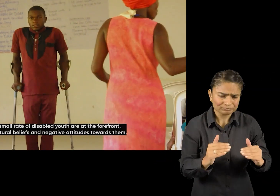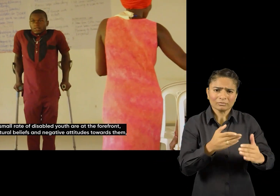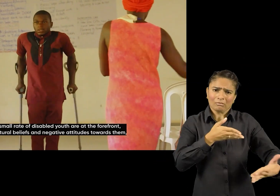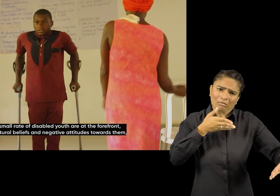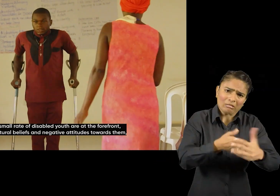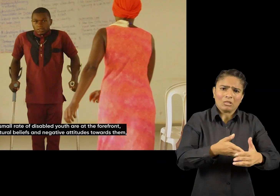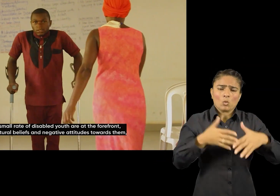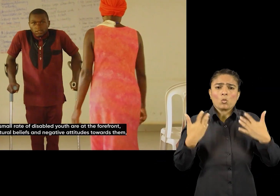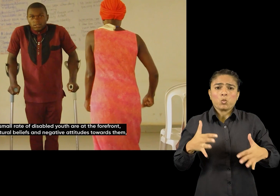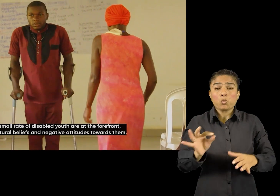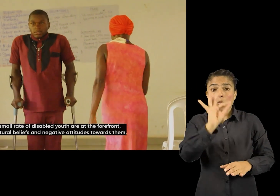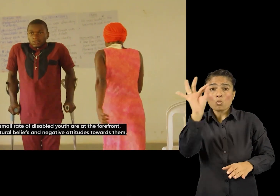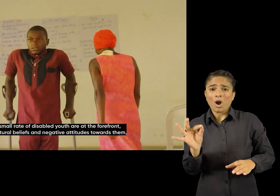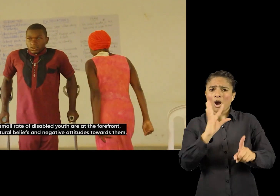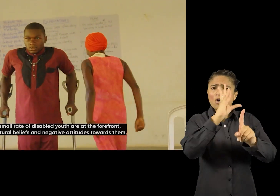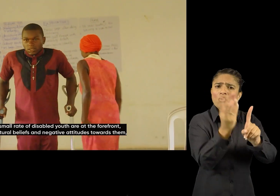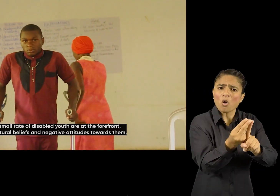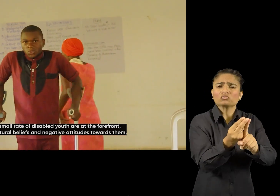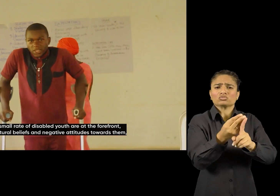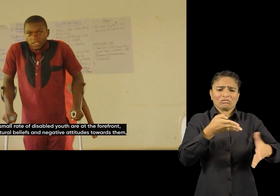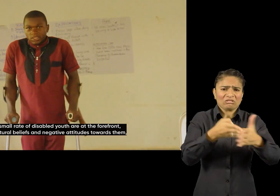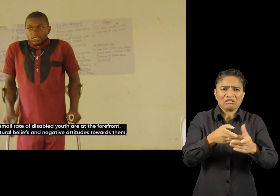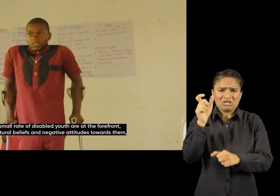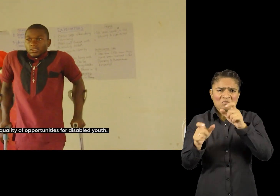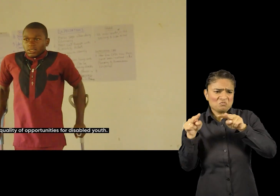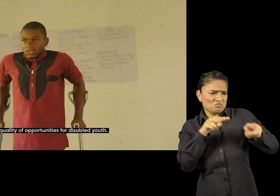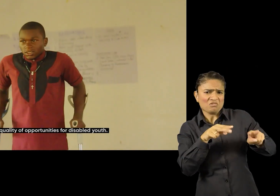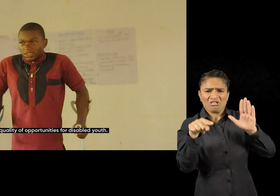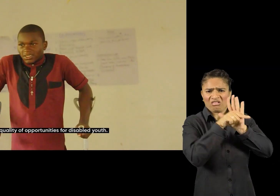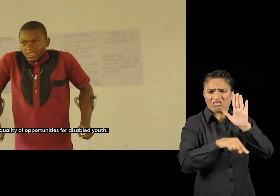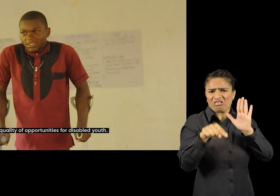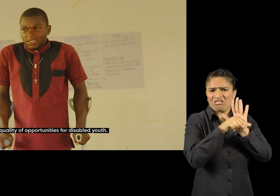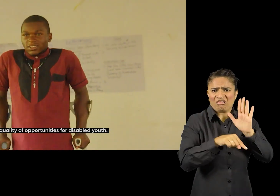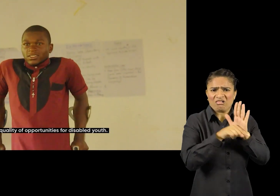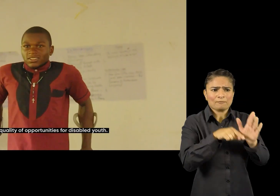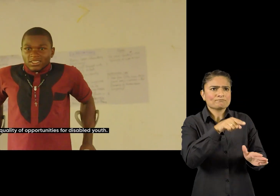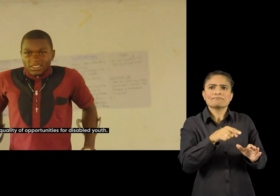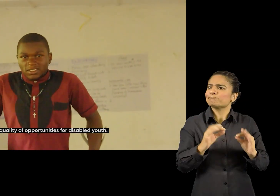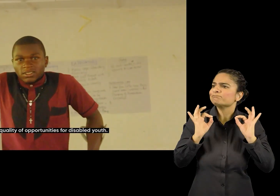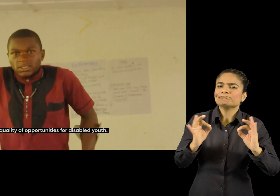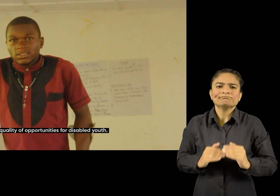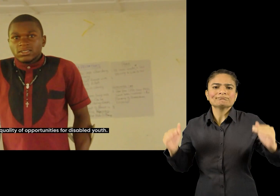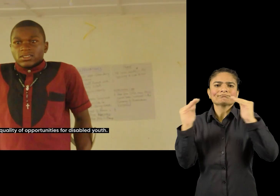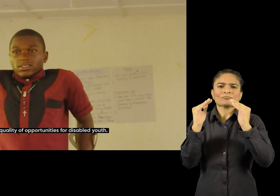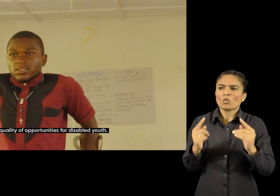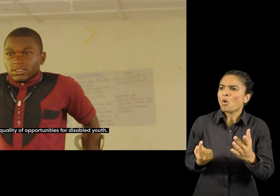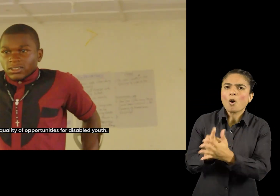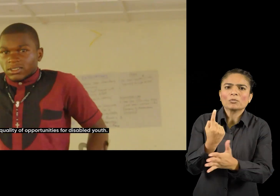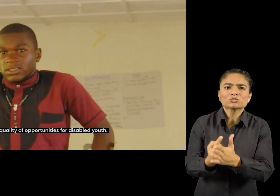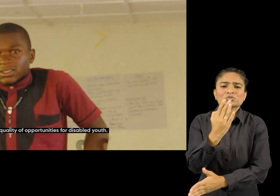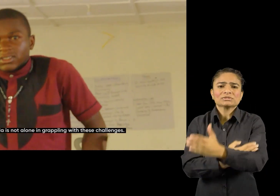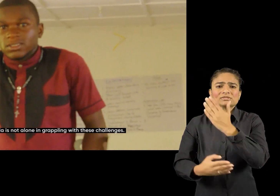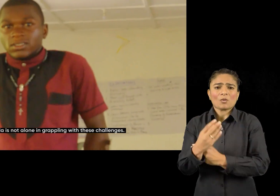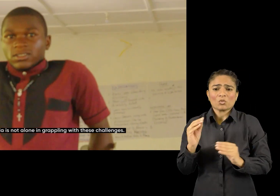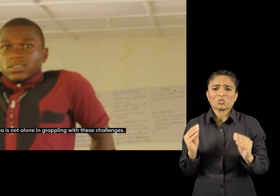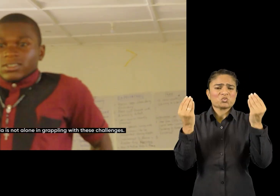forefront, hindered by cultural beliefs and negative attitudes towards them, limiting equality of opportunities for disabled